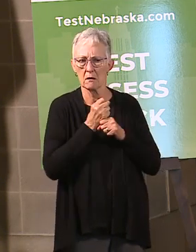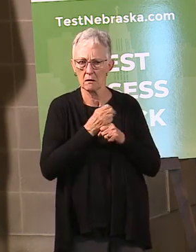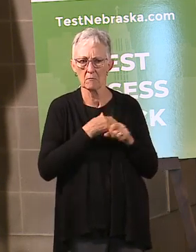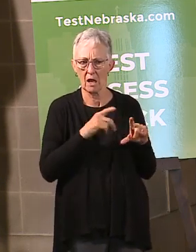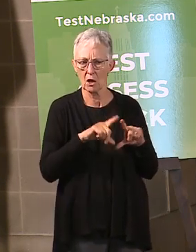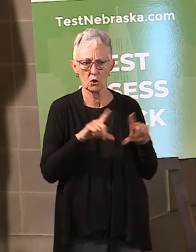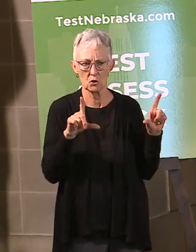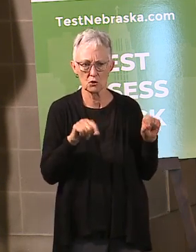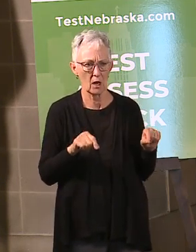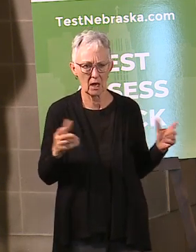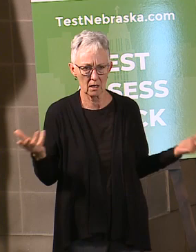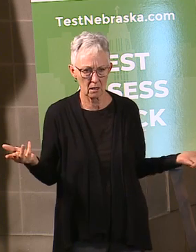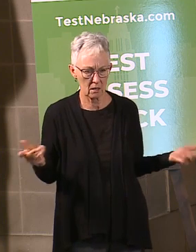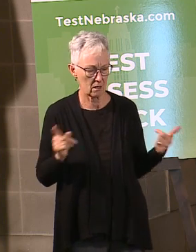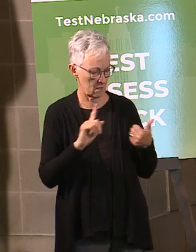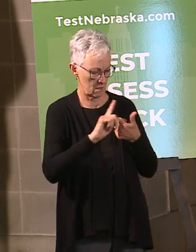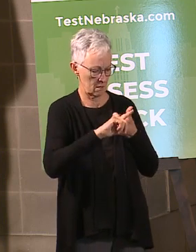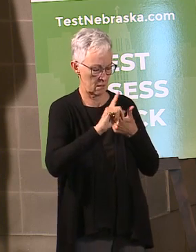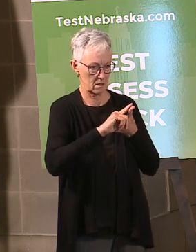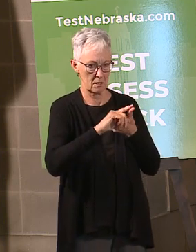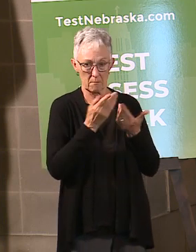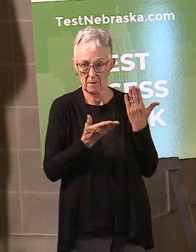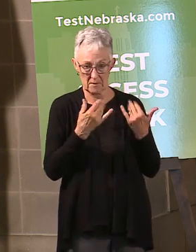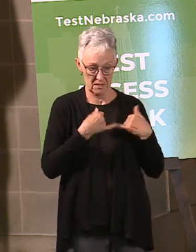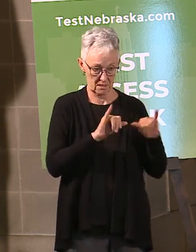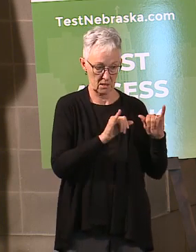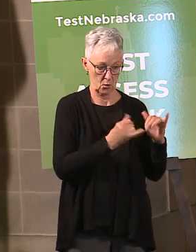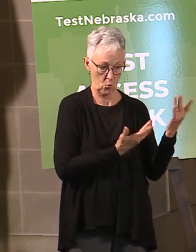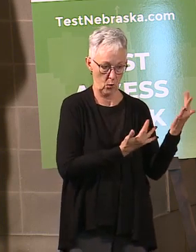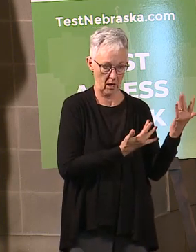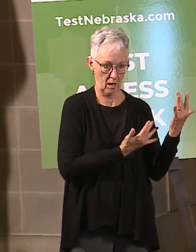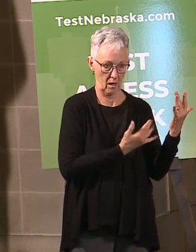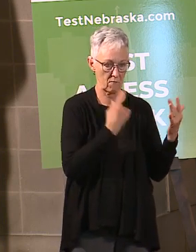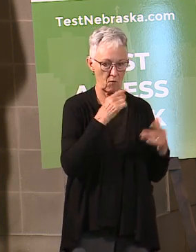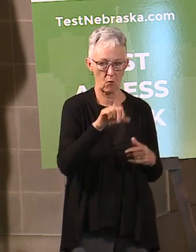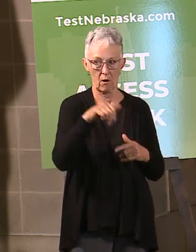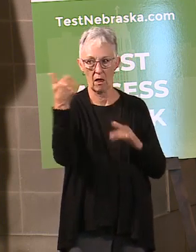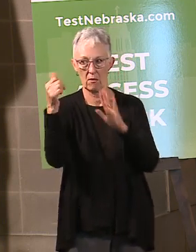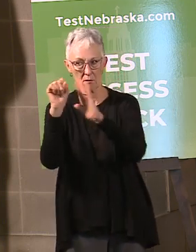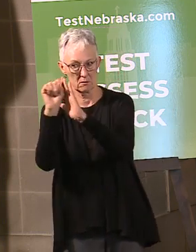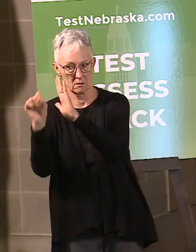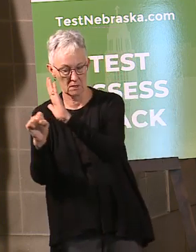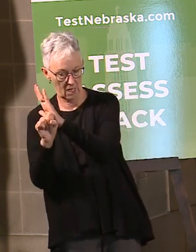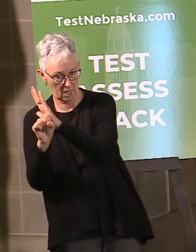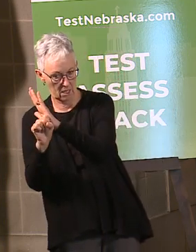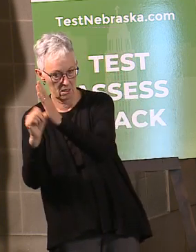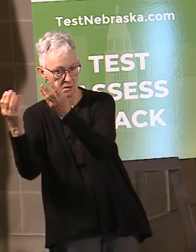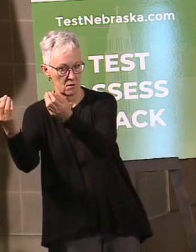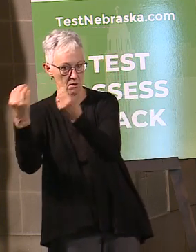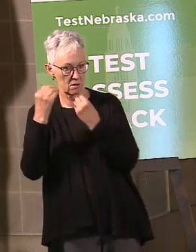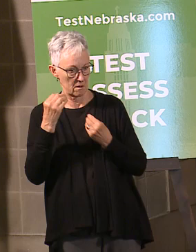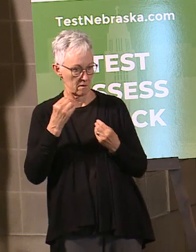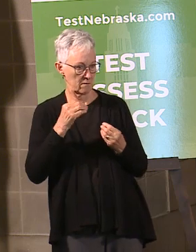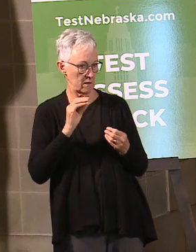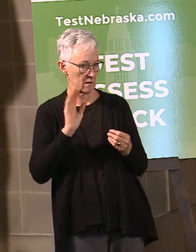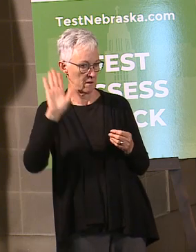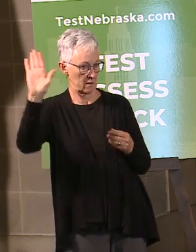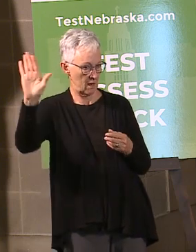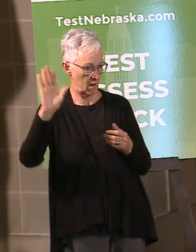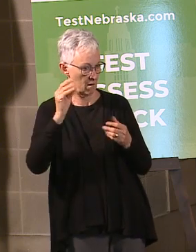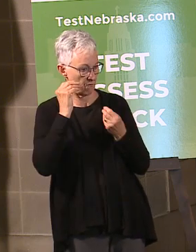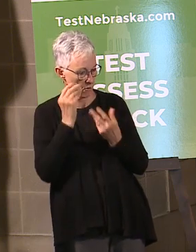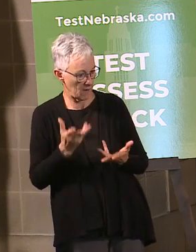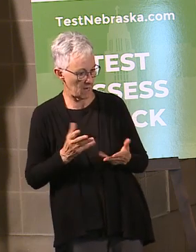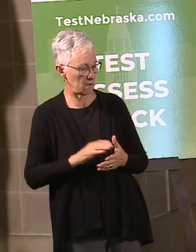logical reasons like, okay, we're still waiting for the other states that have to provide you your information, can get your payment in. But another thing that is a